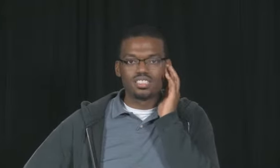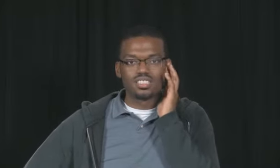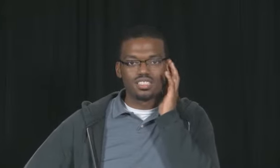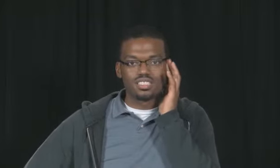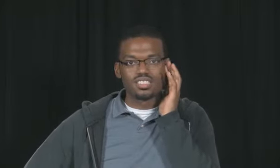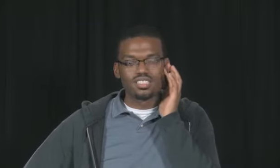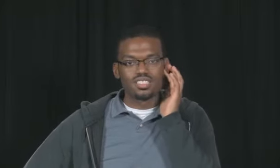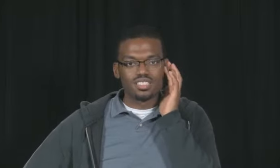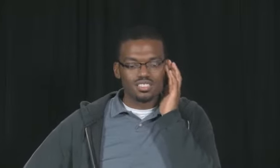Yeah.